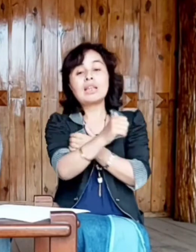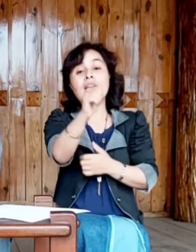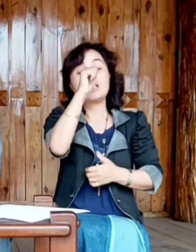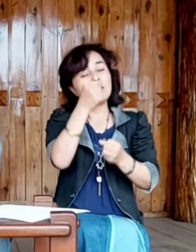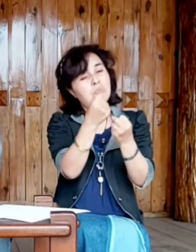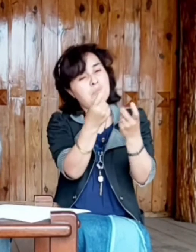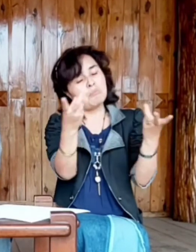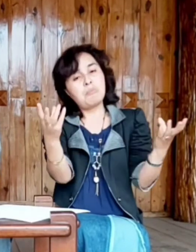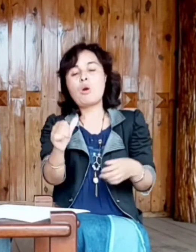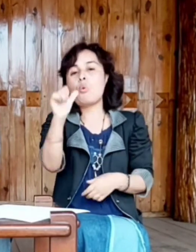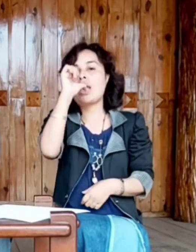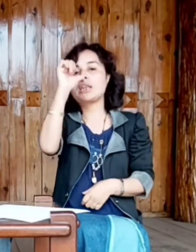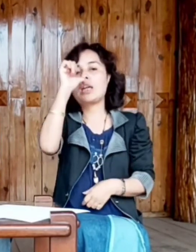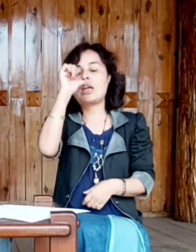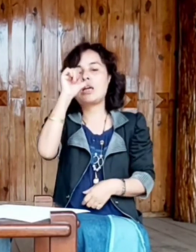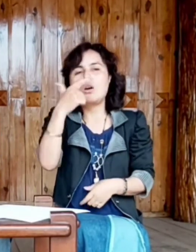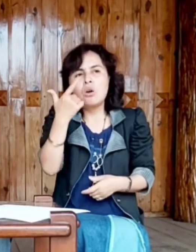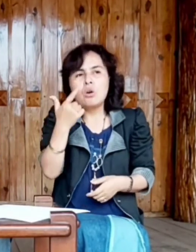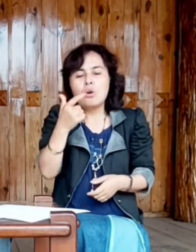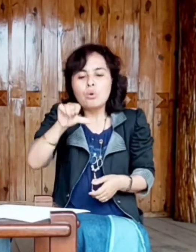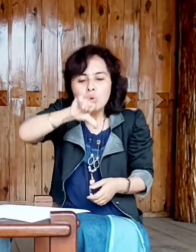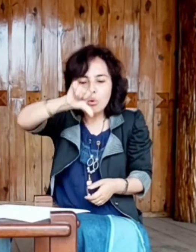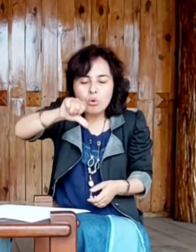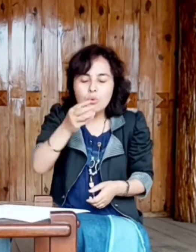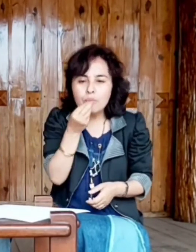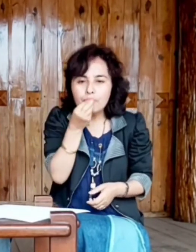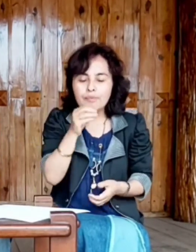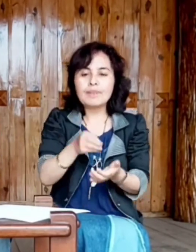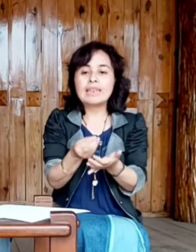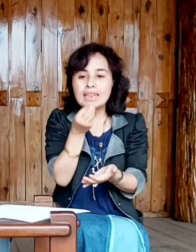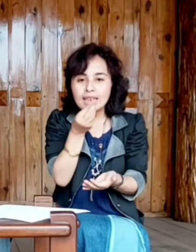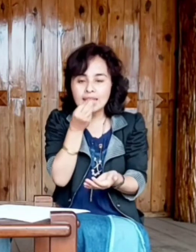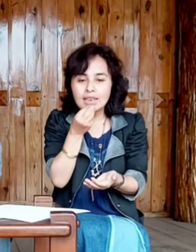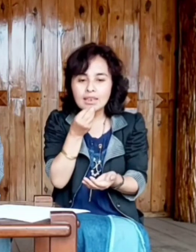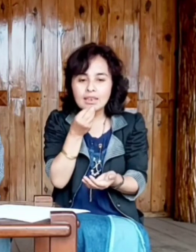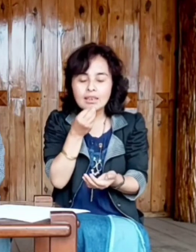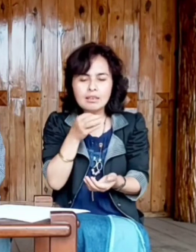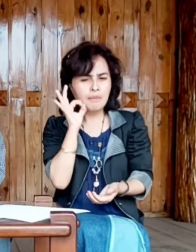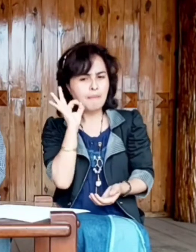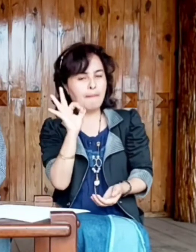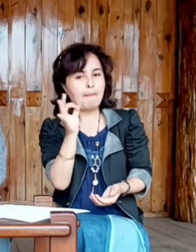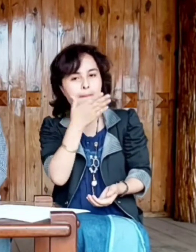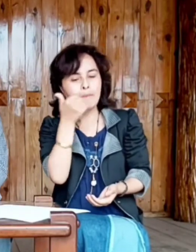water or liquid and eat nutritious